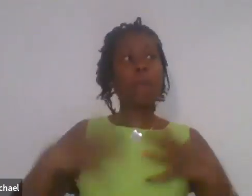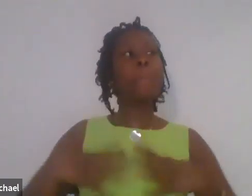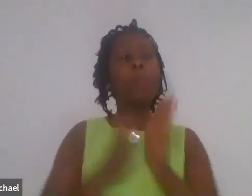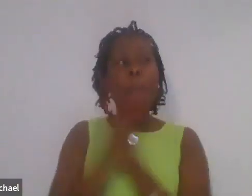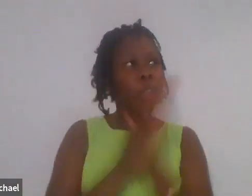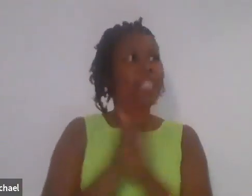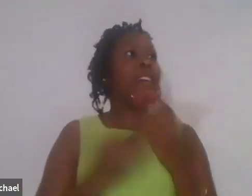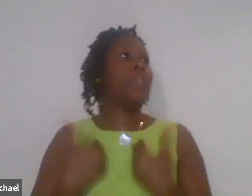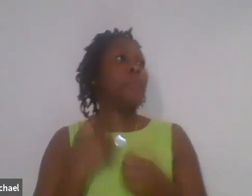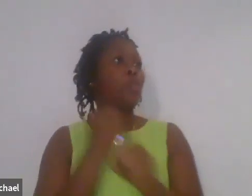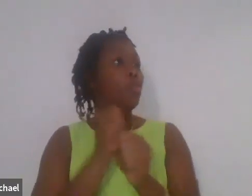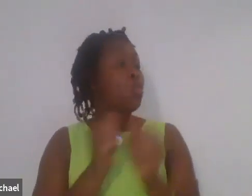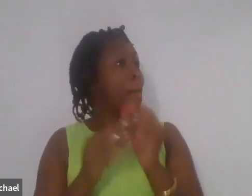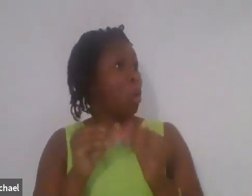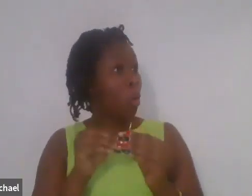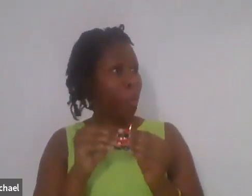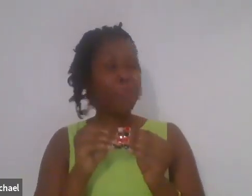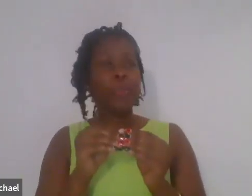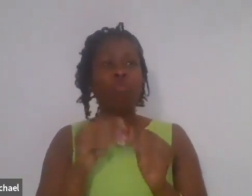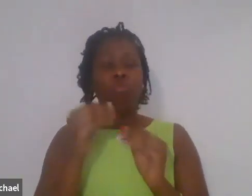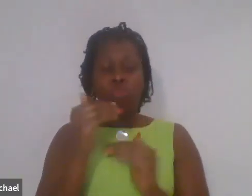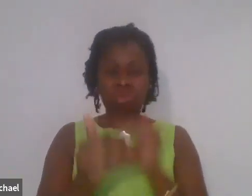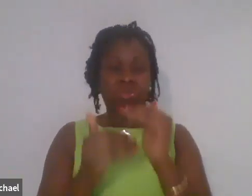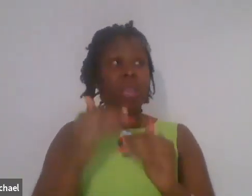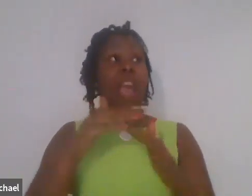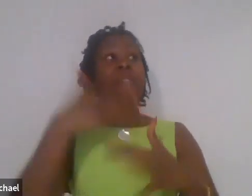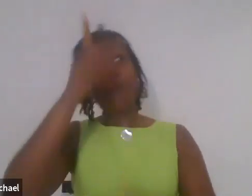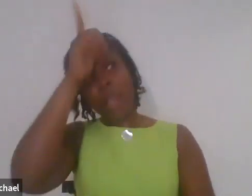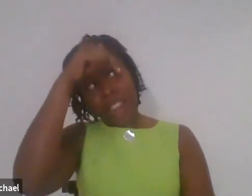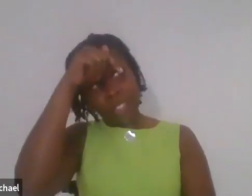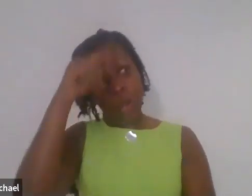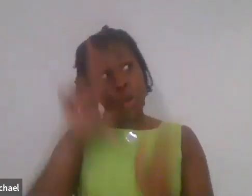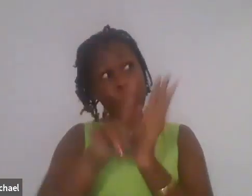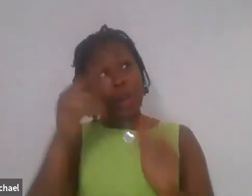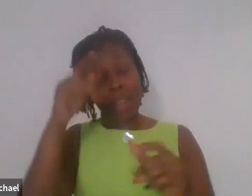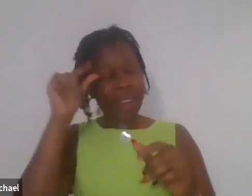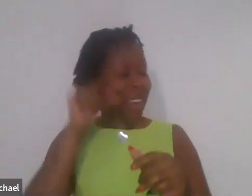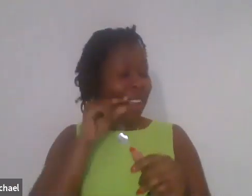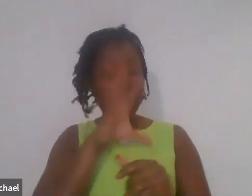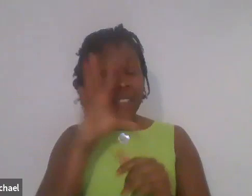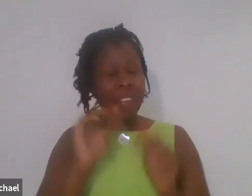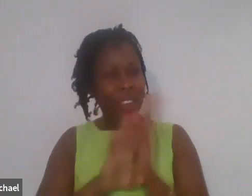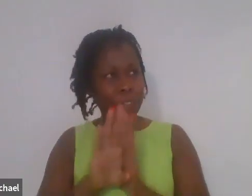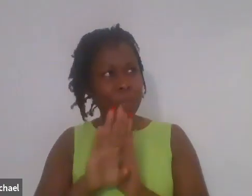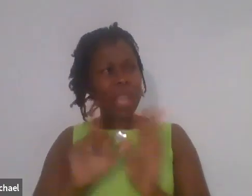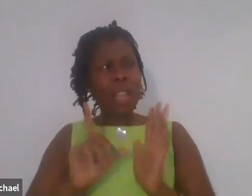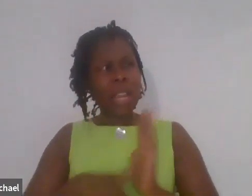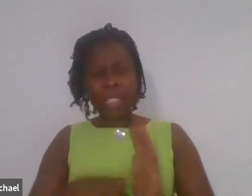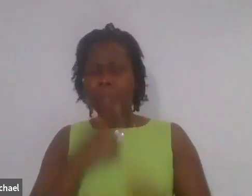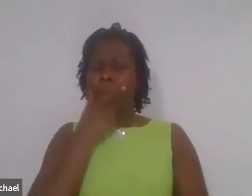Nairobi through advocates is really motivated me. After my graduation, after the gender